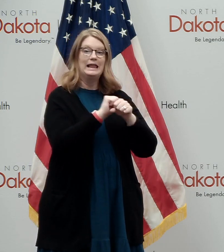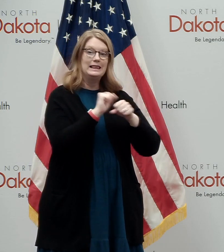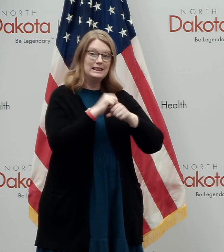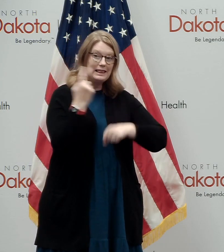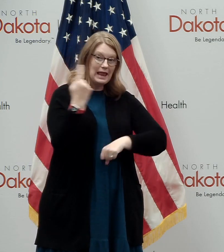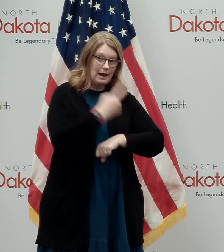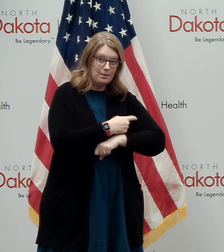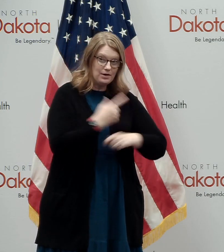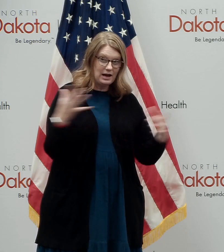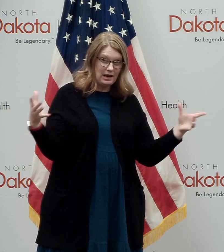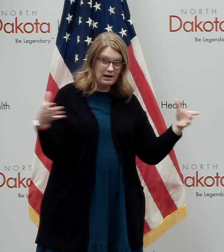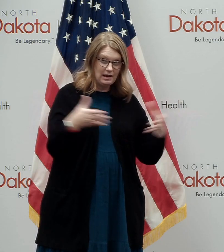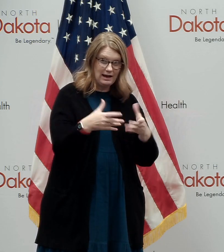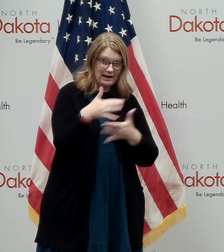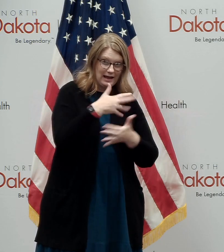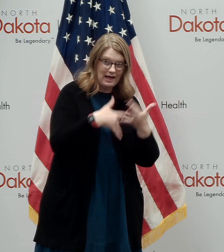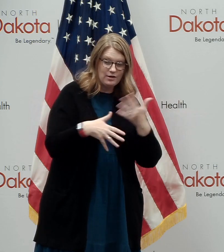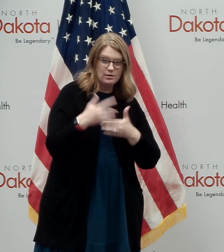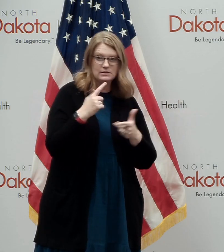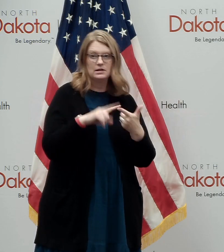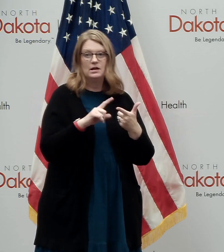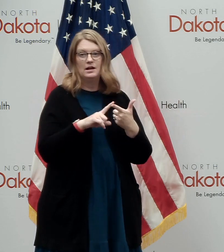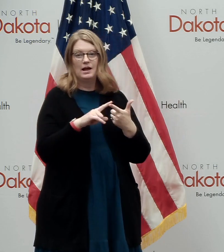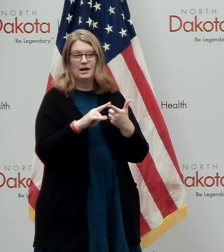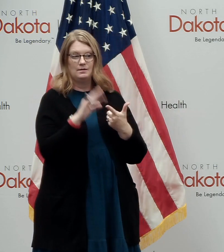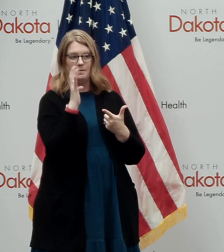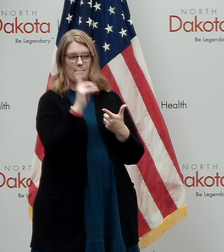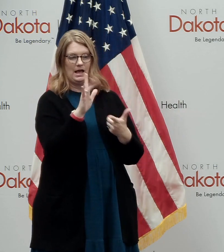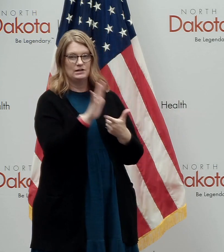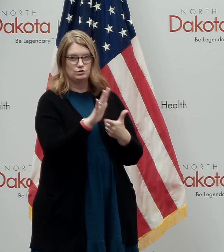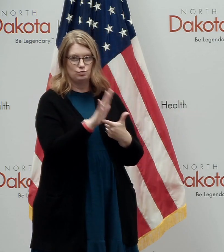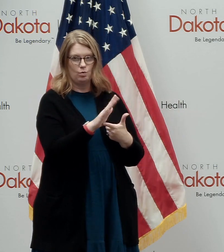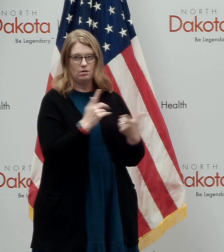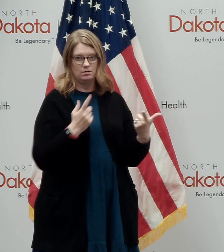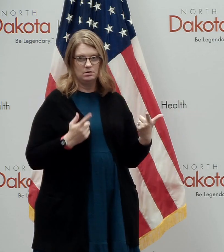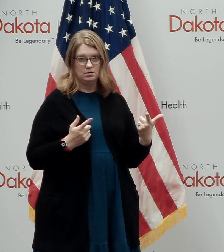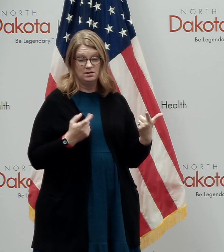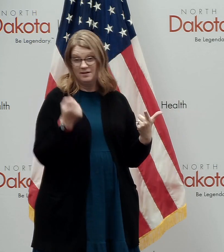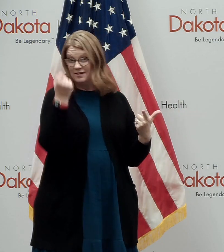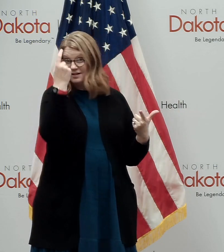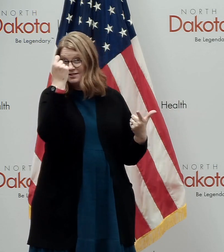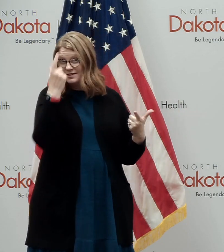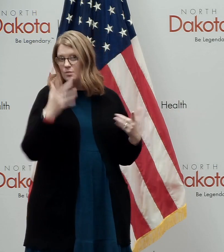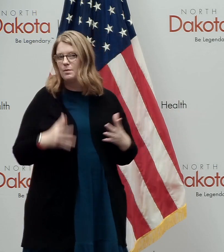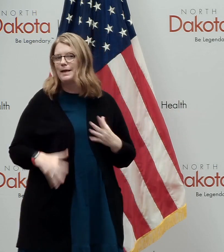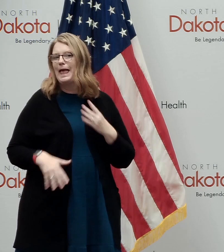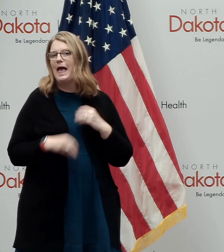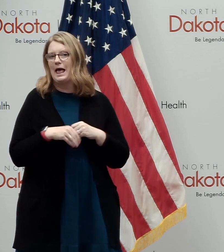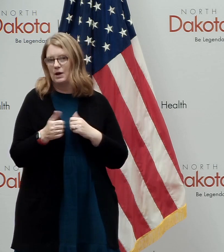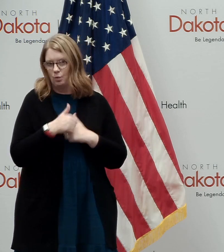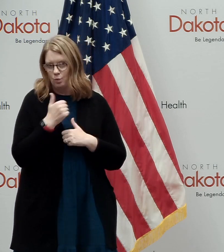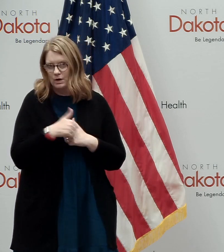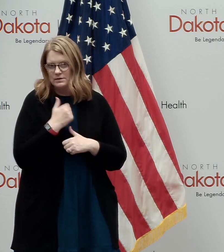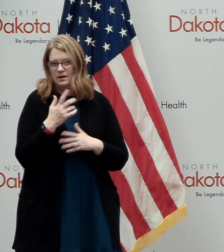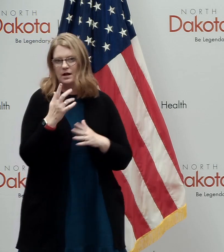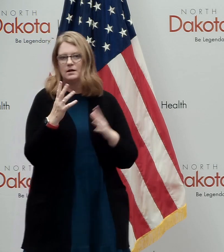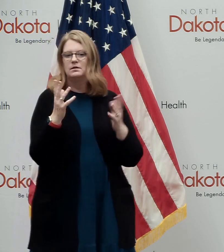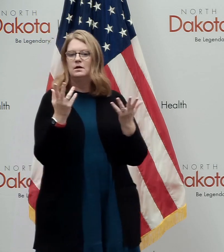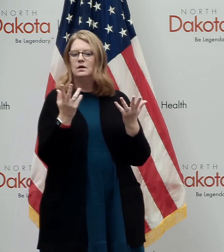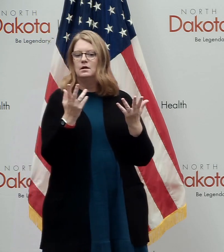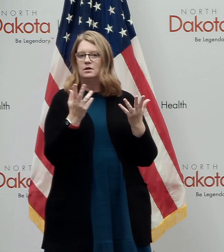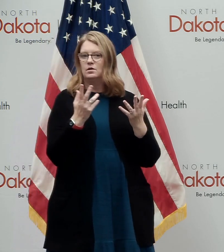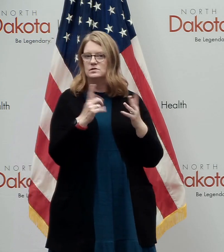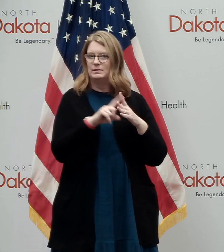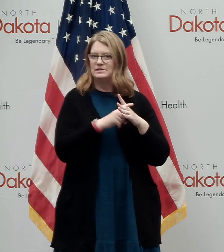gatherings plus getting everybody back in school. We knew we were going to take added risk on and create more transmissible moments as we went into